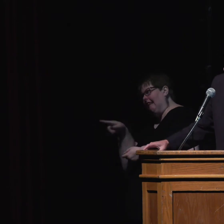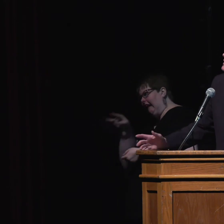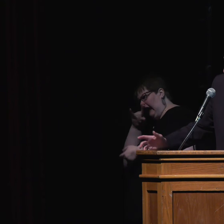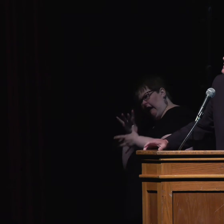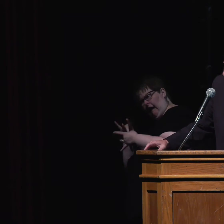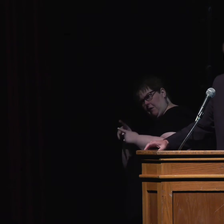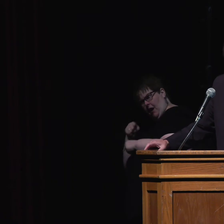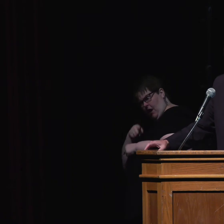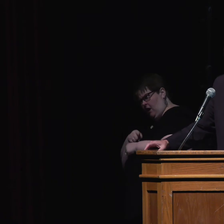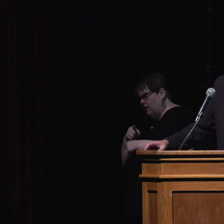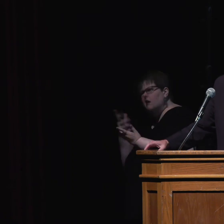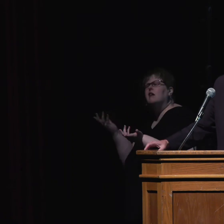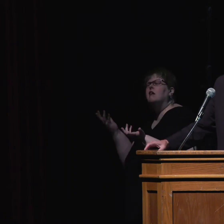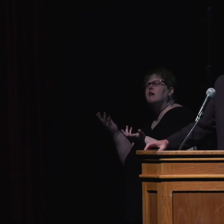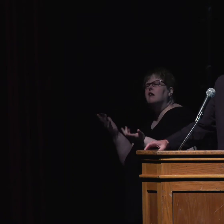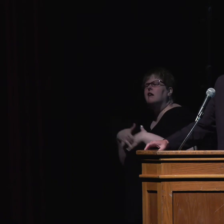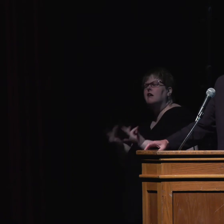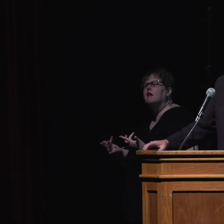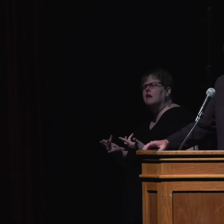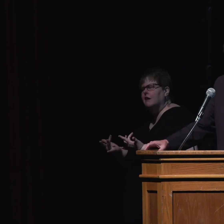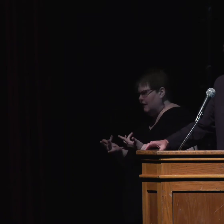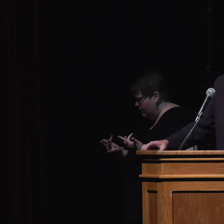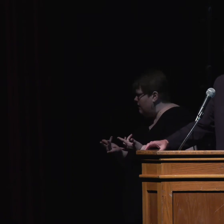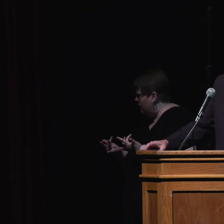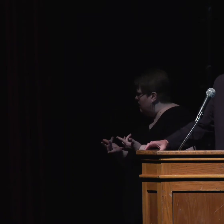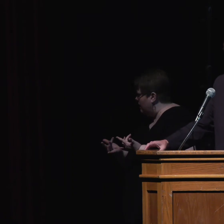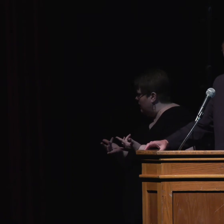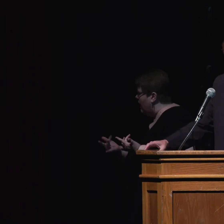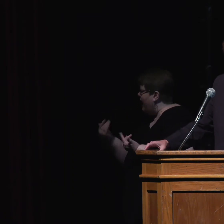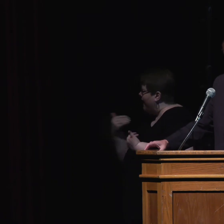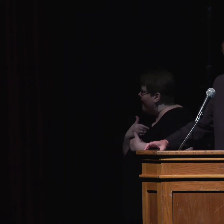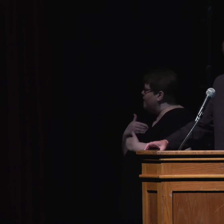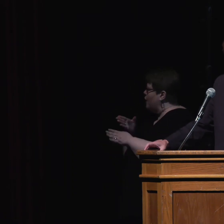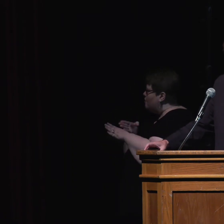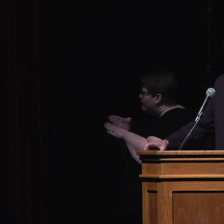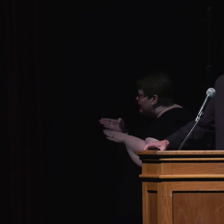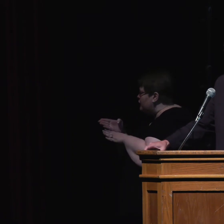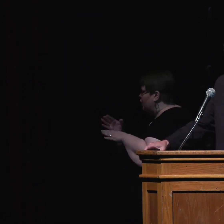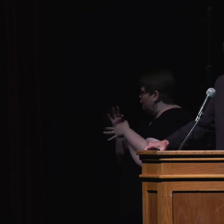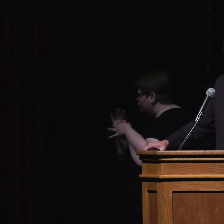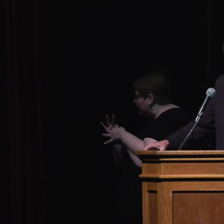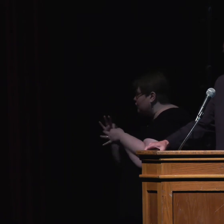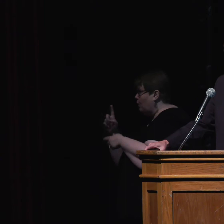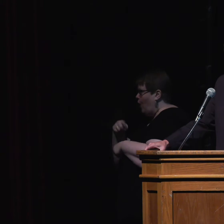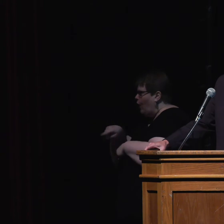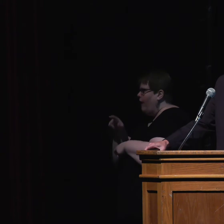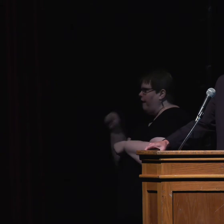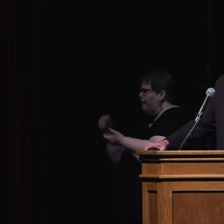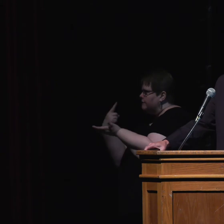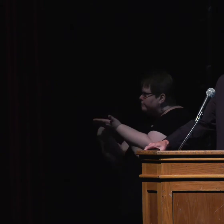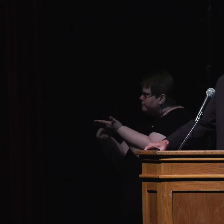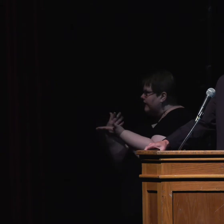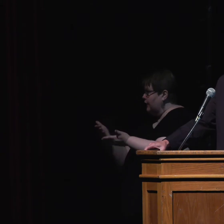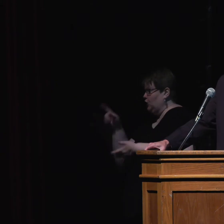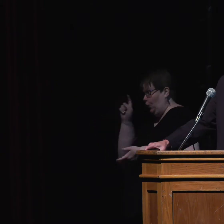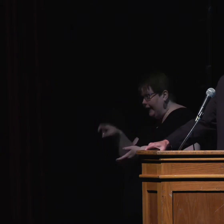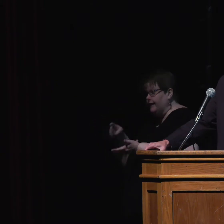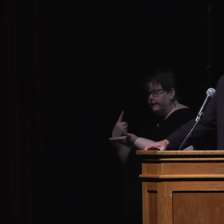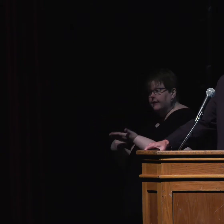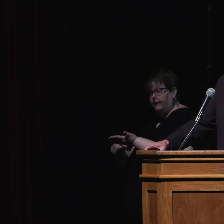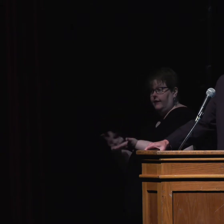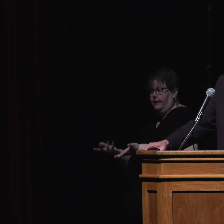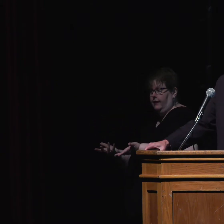kids are saying, what's the deal? I'm talking about having those professional relationships where you can talk about things you need to talk